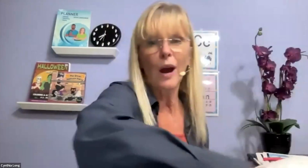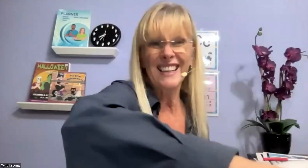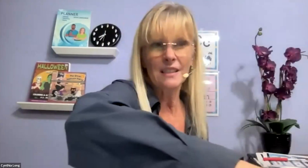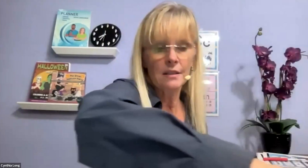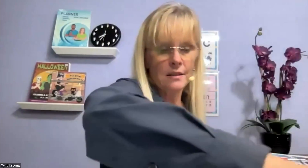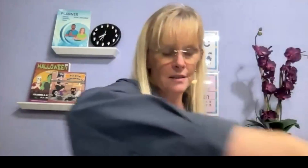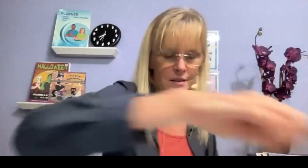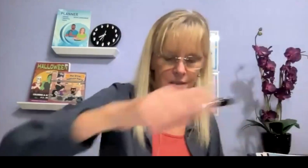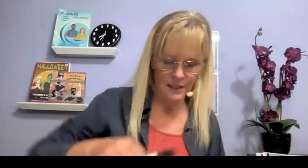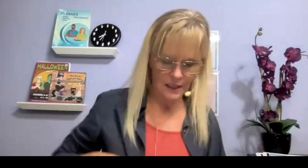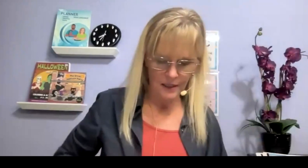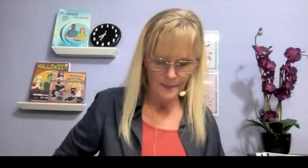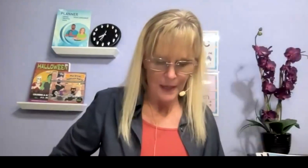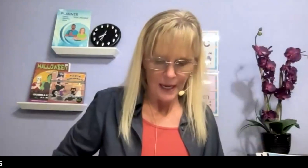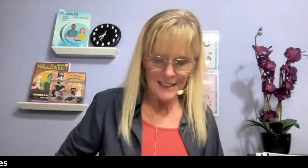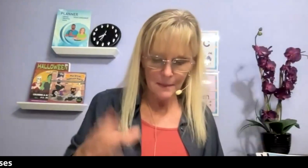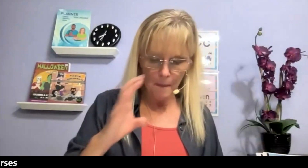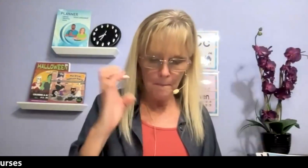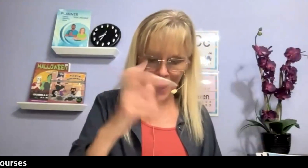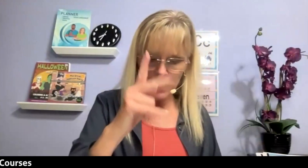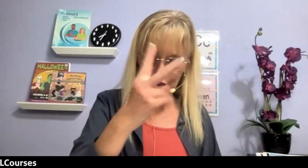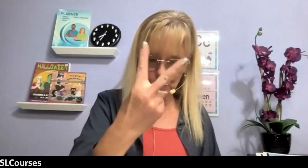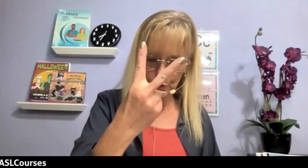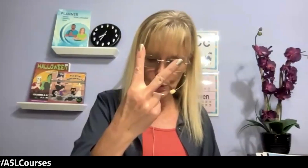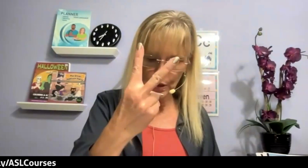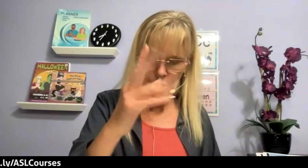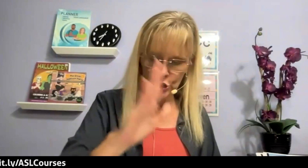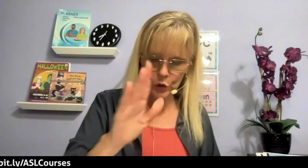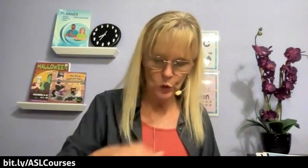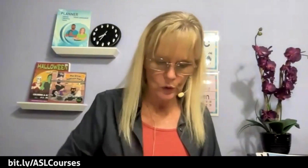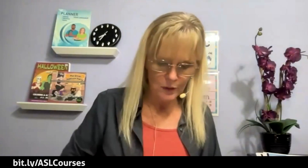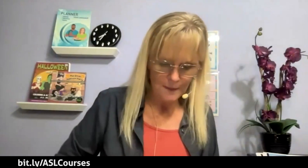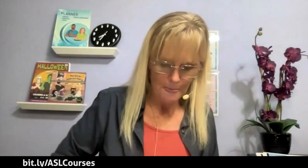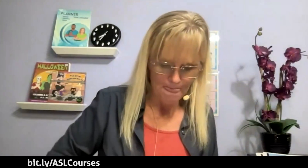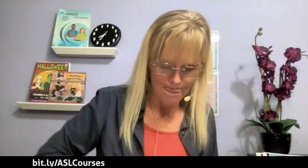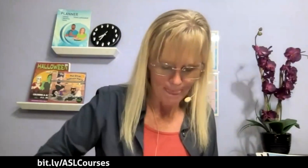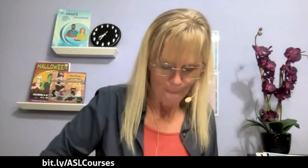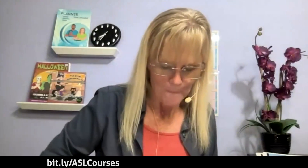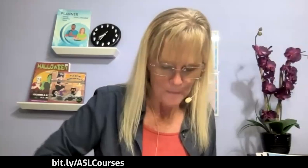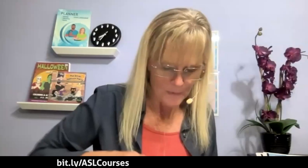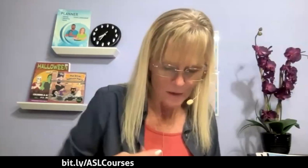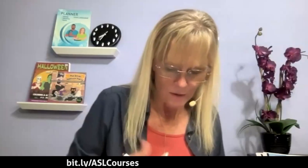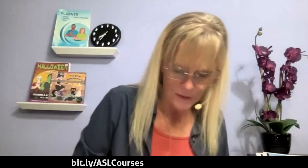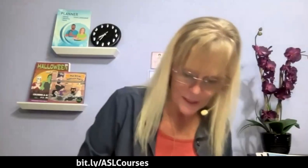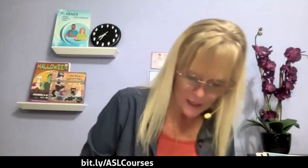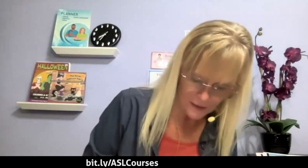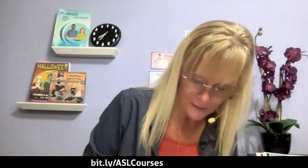write it again. It's back to school. One second.